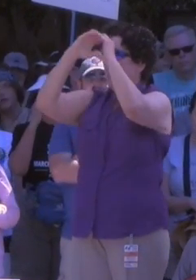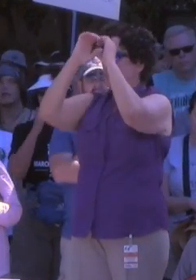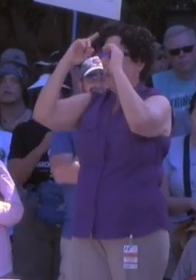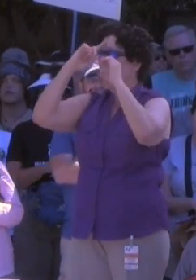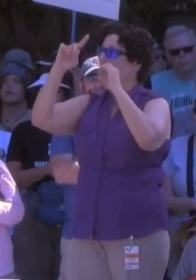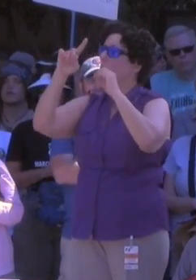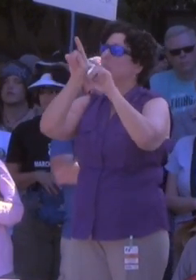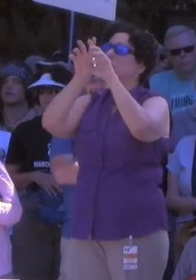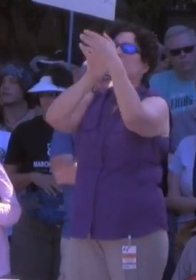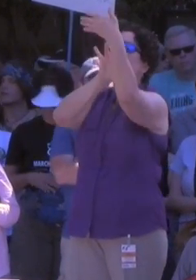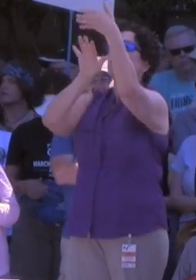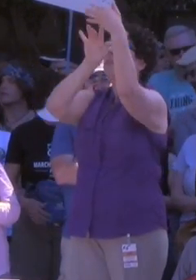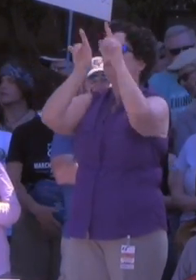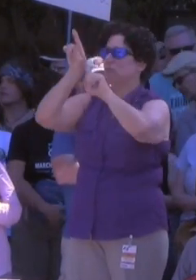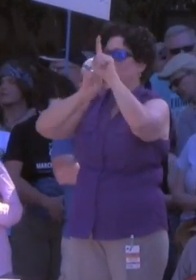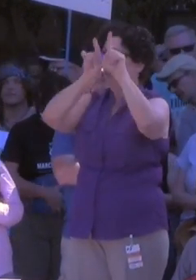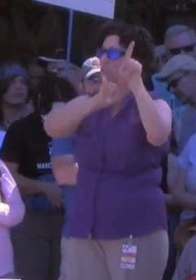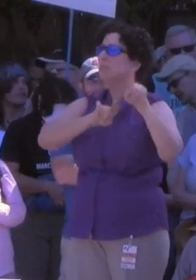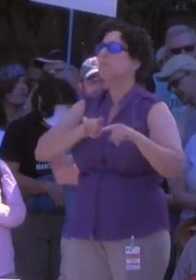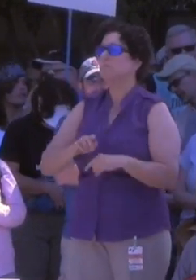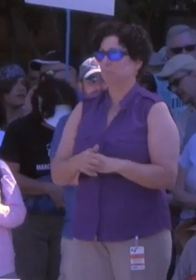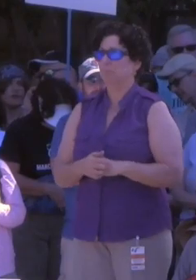astronomy.